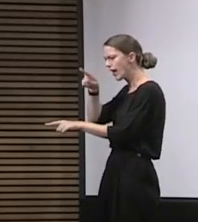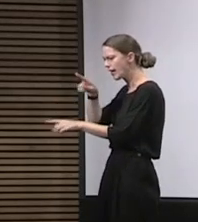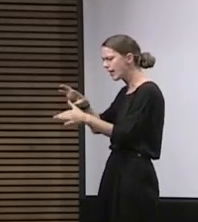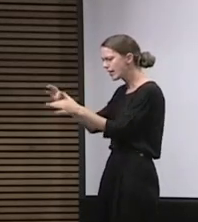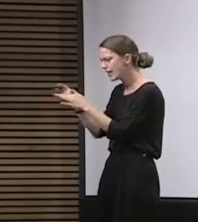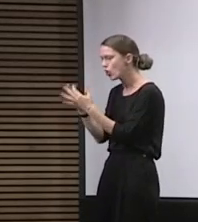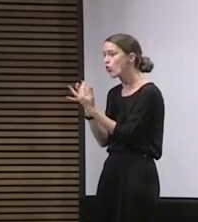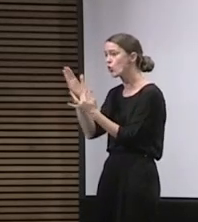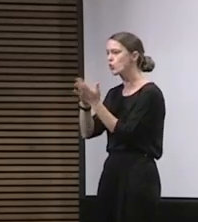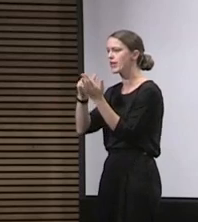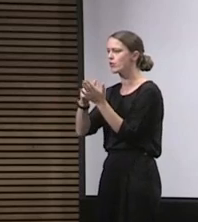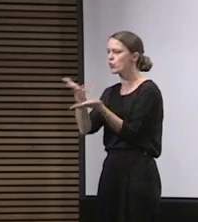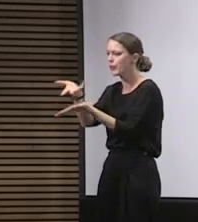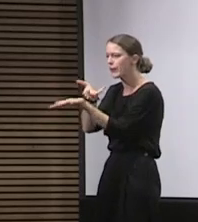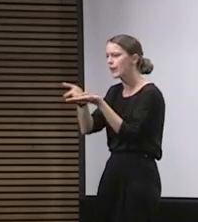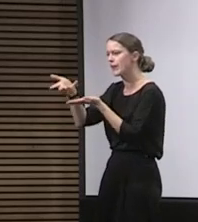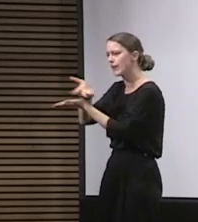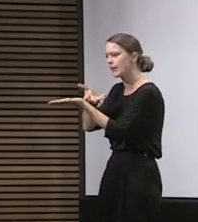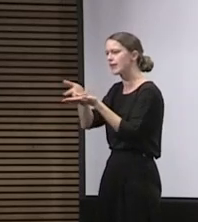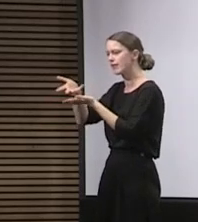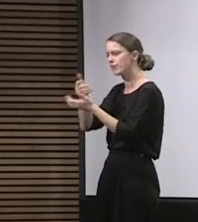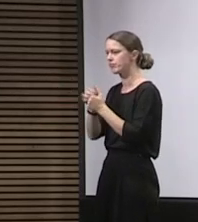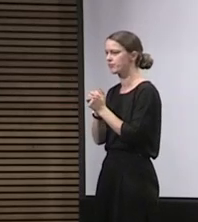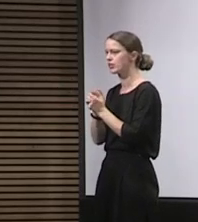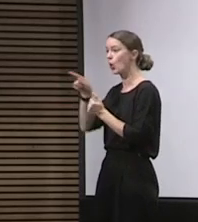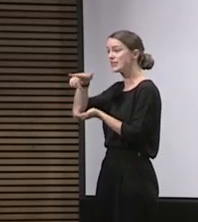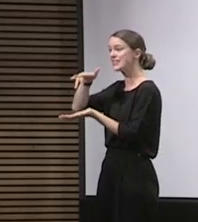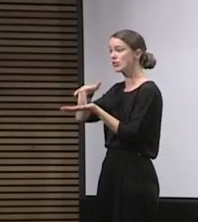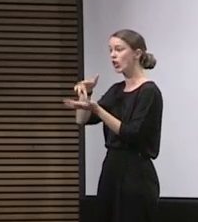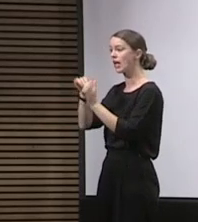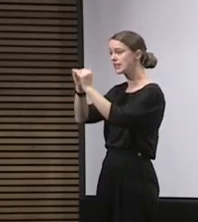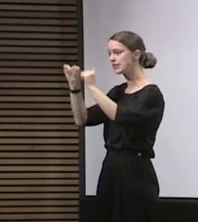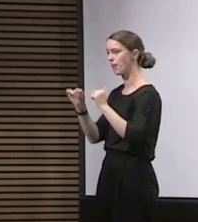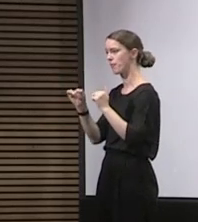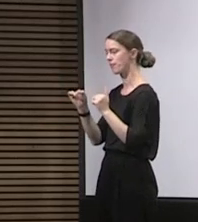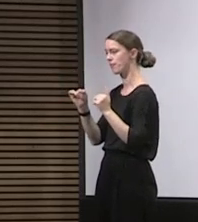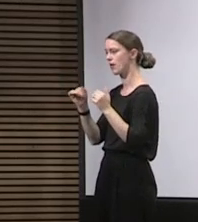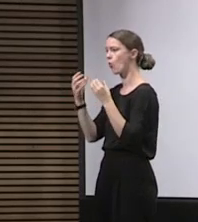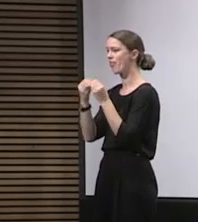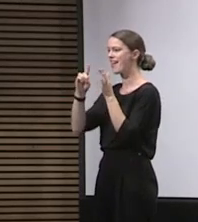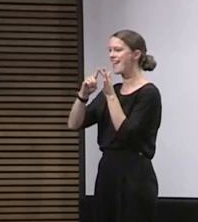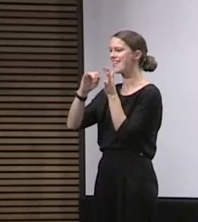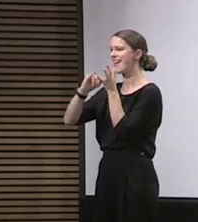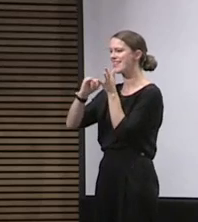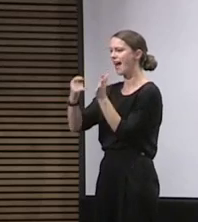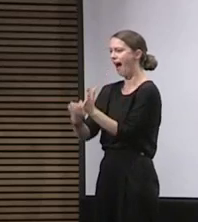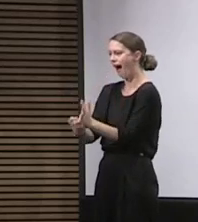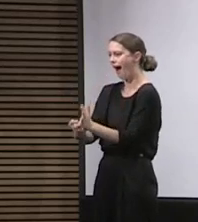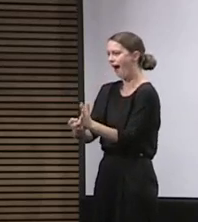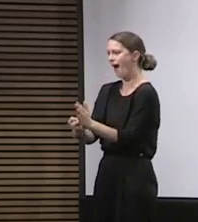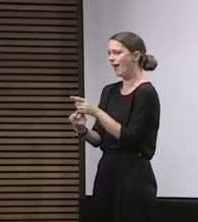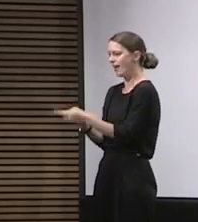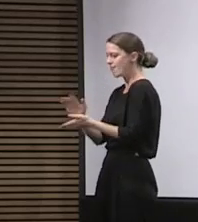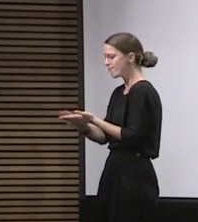across the country our different public health units. It's a centralised system that sits with ESR, so that allows us to